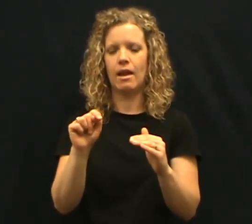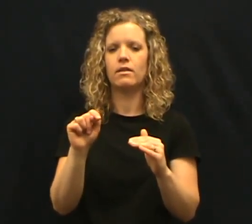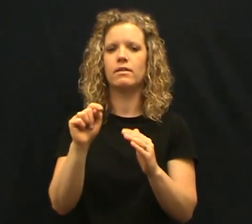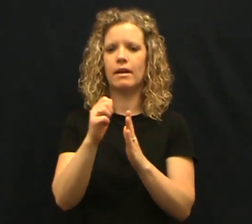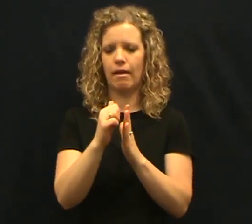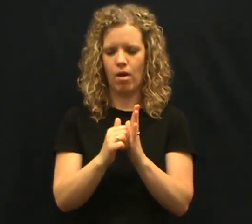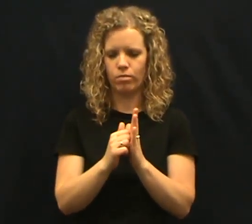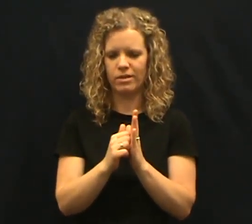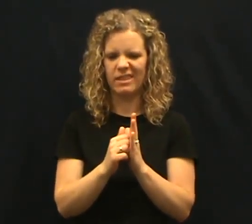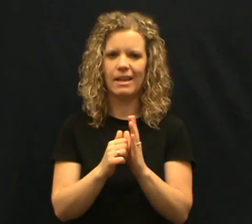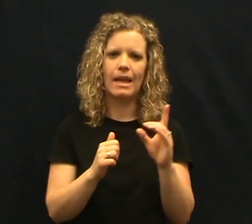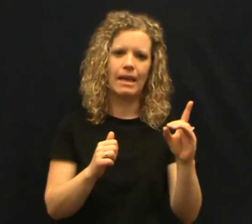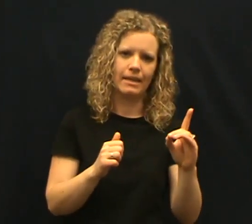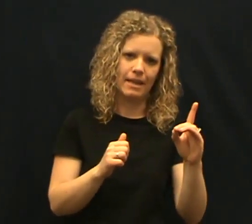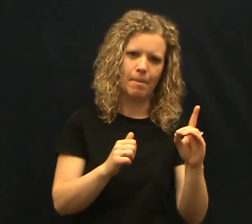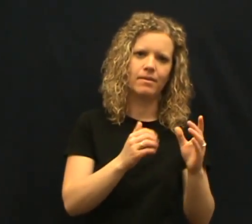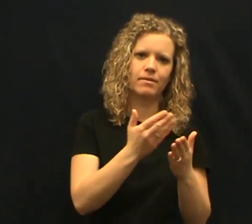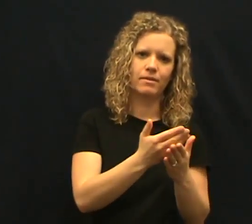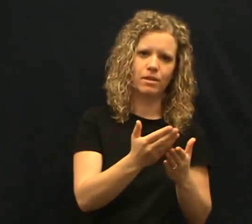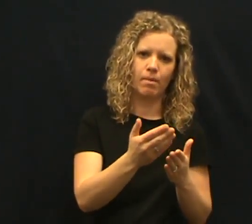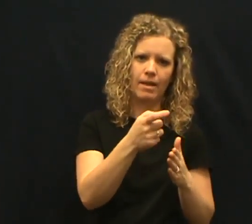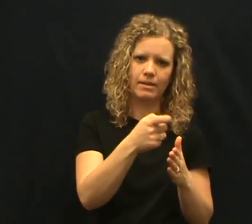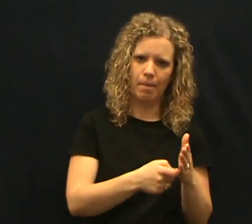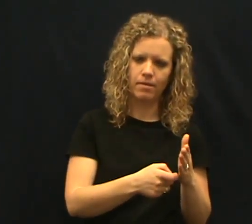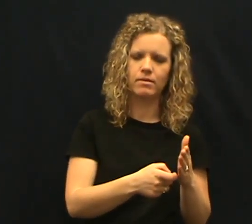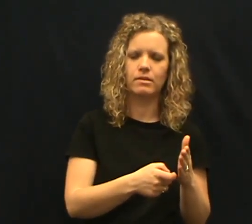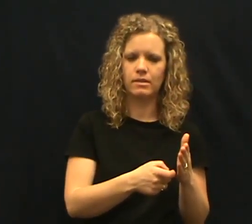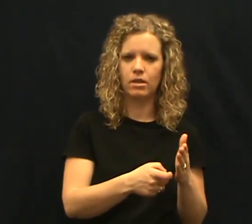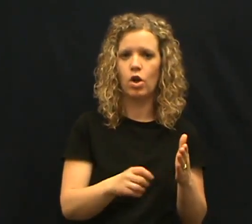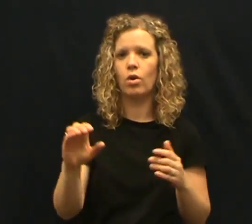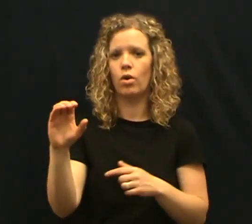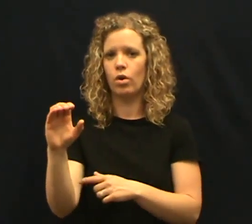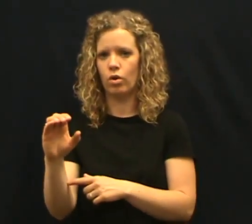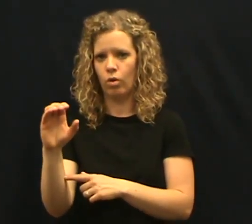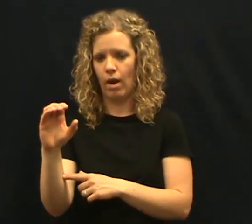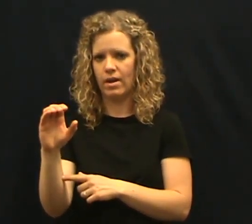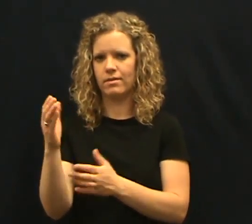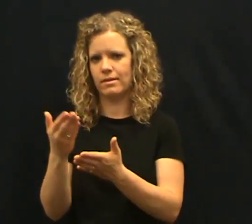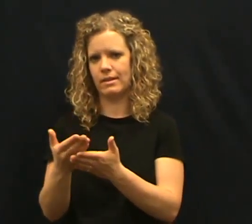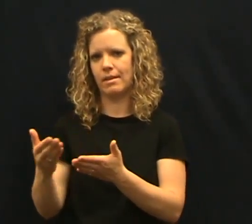we debited supplies expense and credited supplies asset.